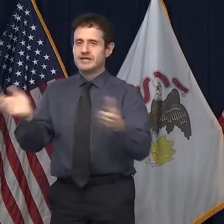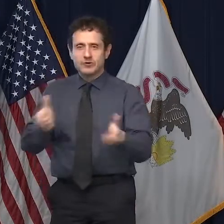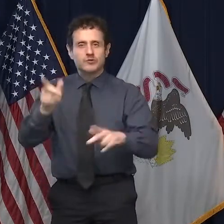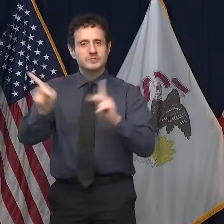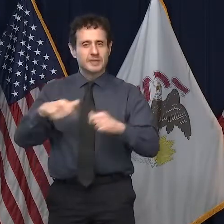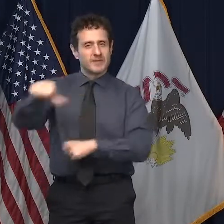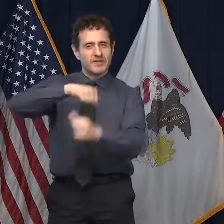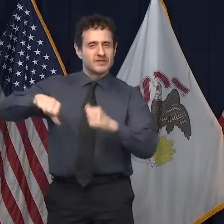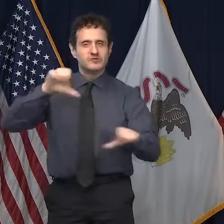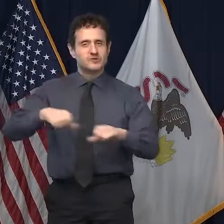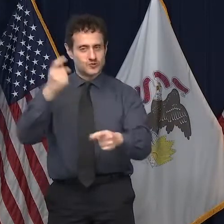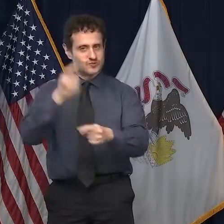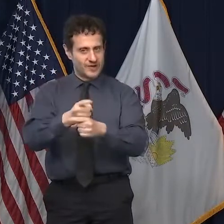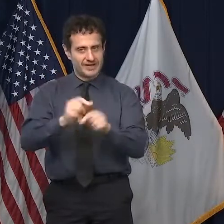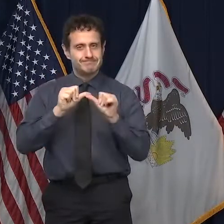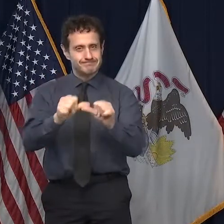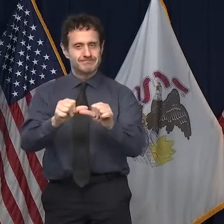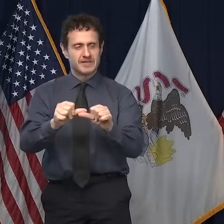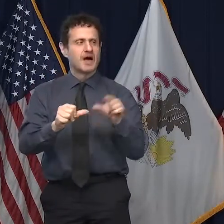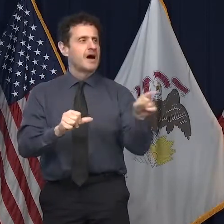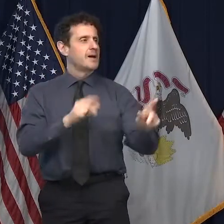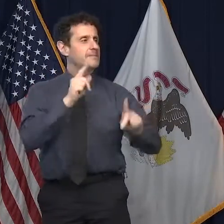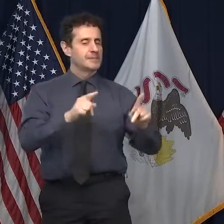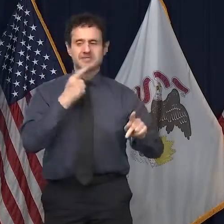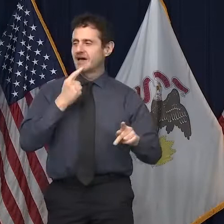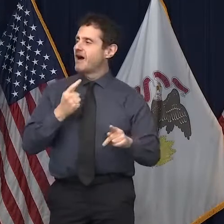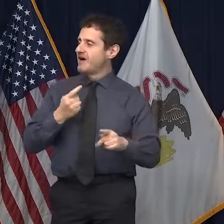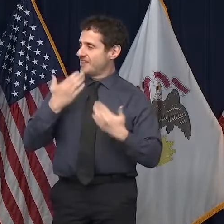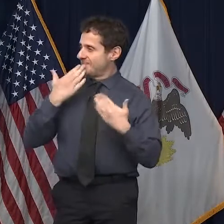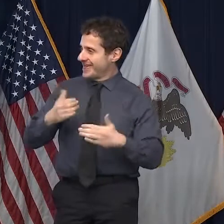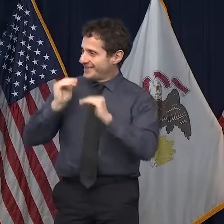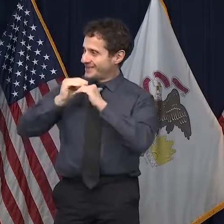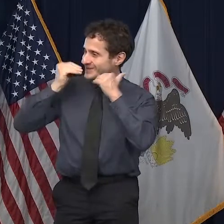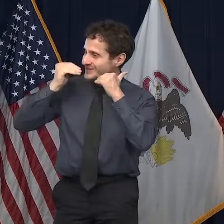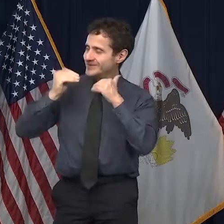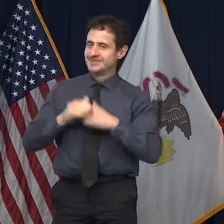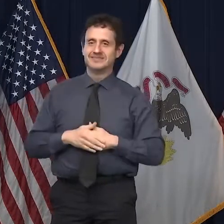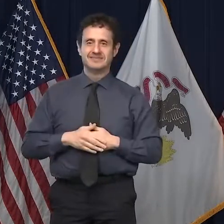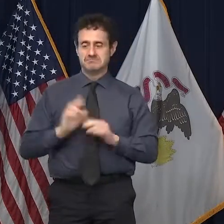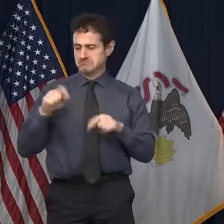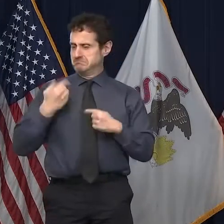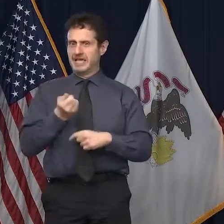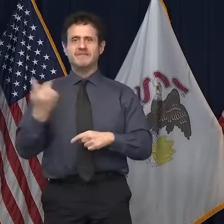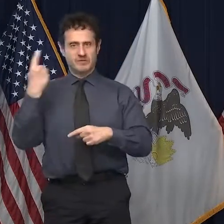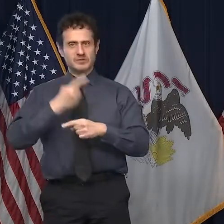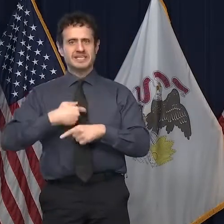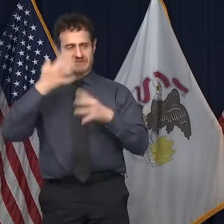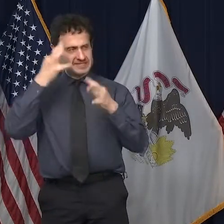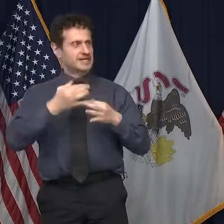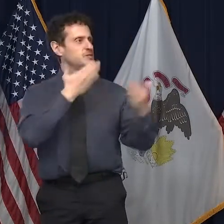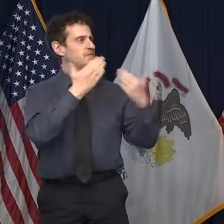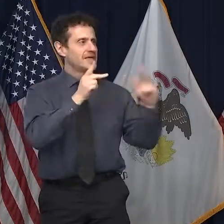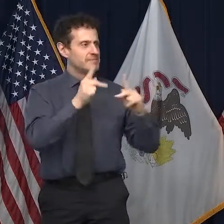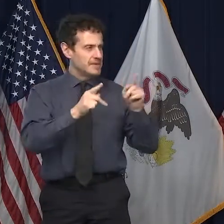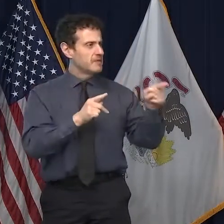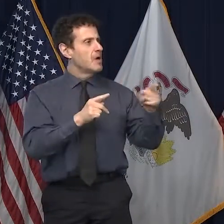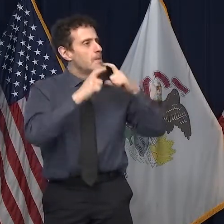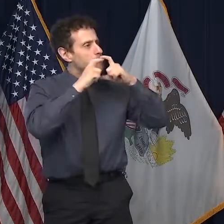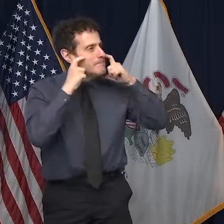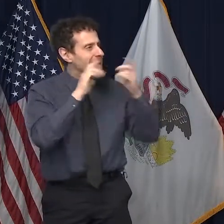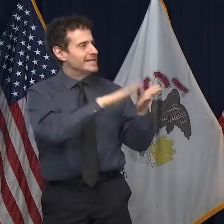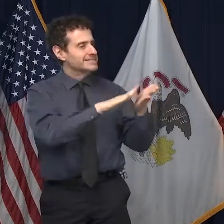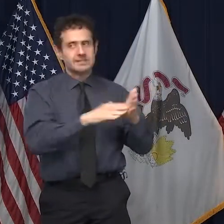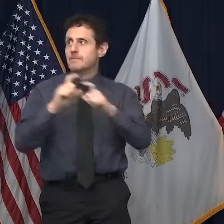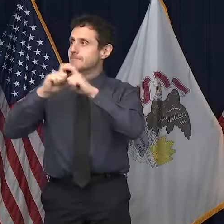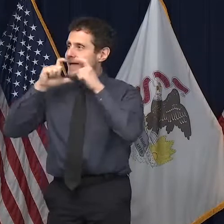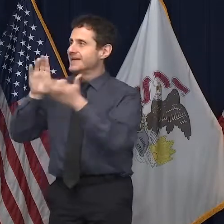going. I've only gotten smiles and positive responses in the few days that I've been doing this, but I'm asking you to try this